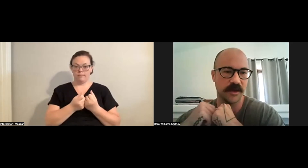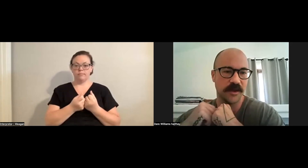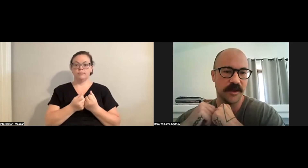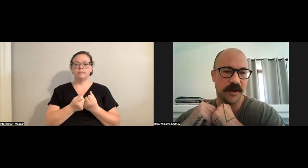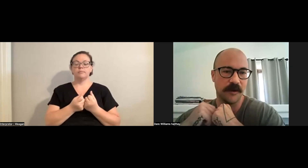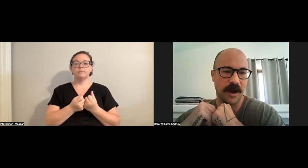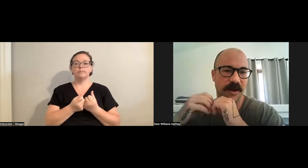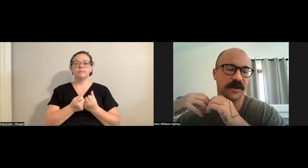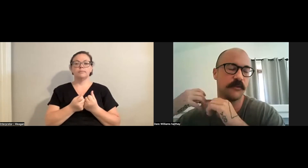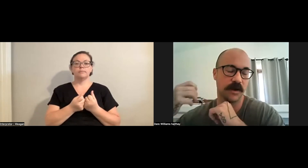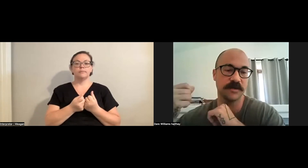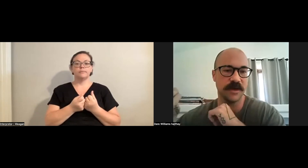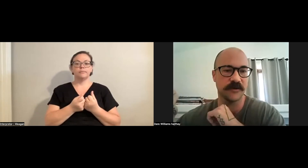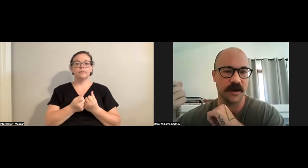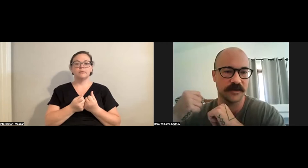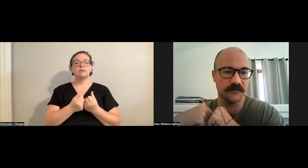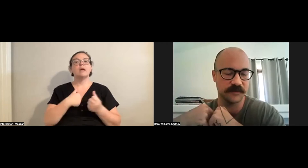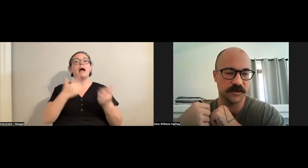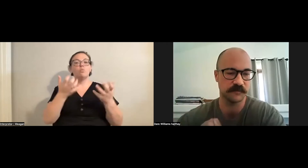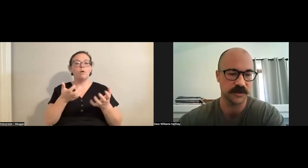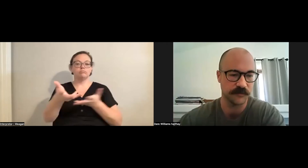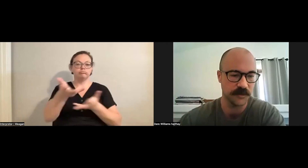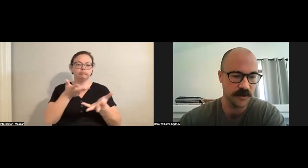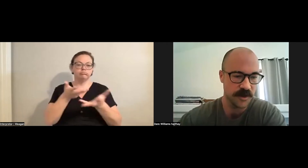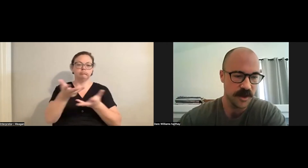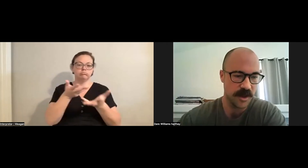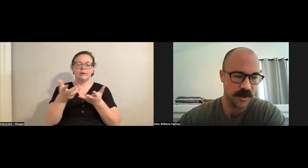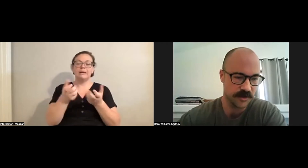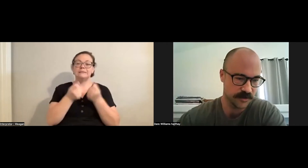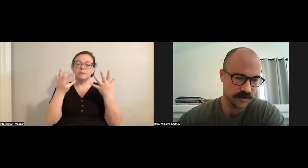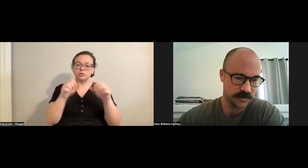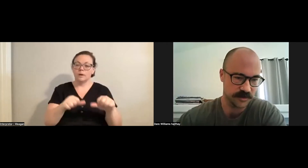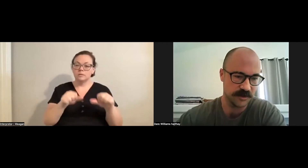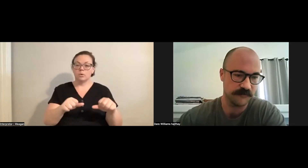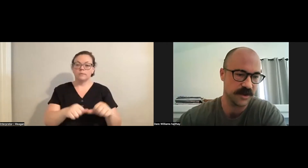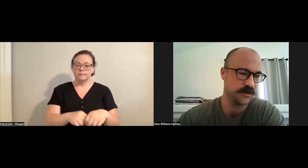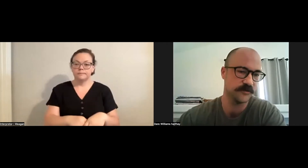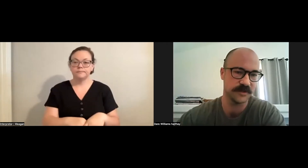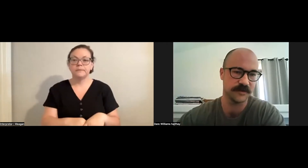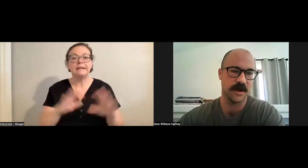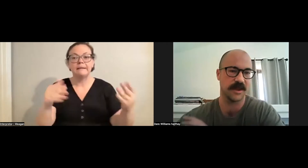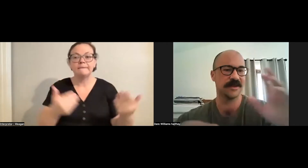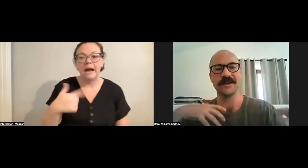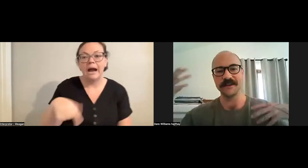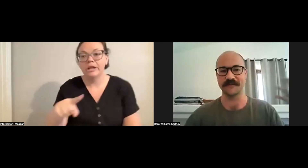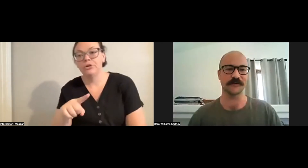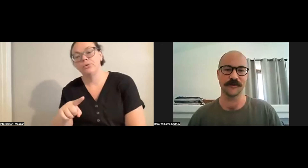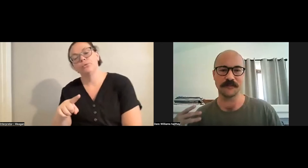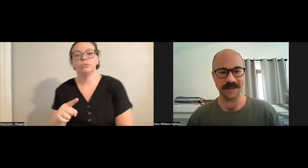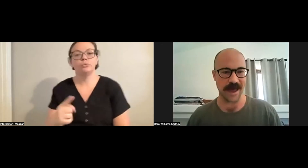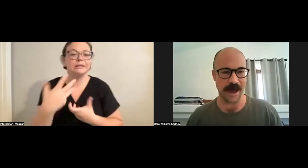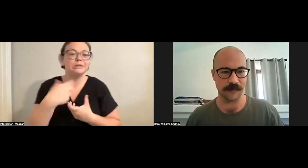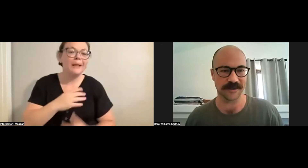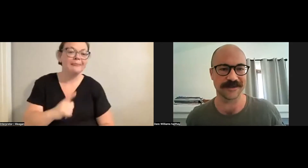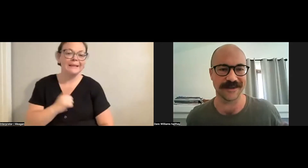then I want it to be interactive as much as possible and just invite you into my living room,